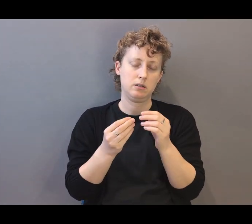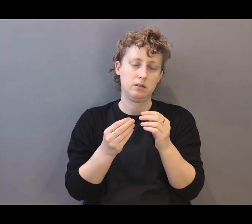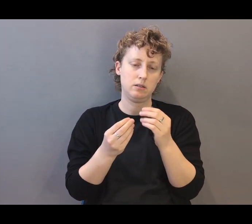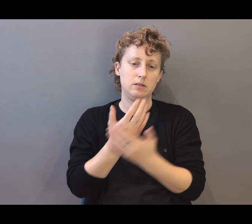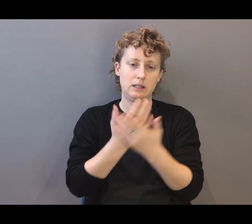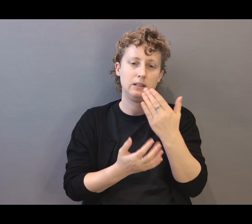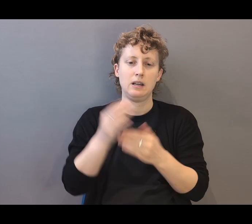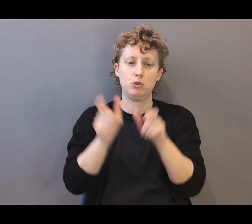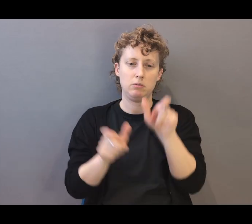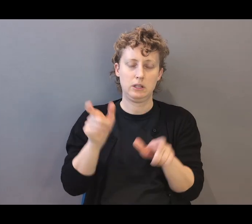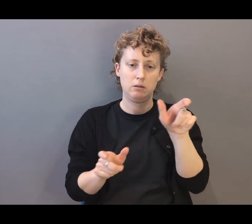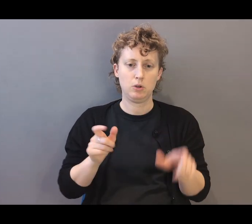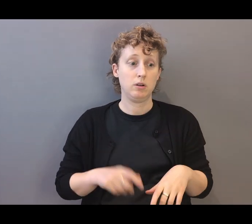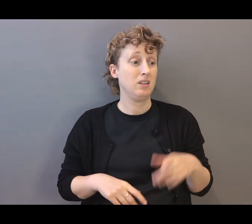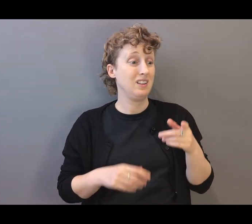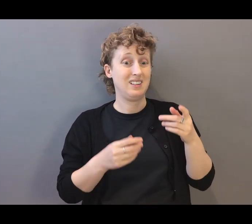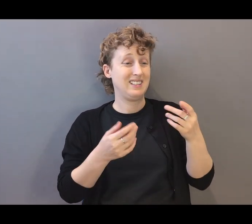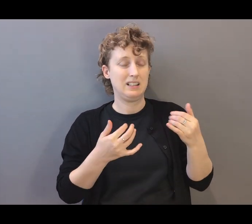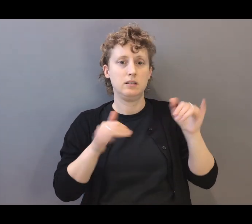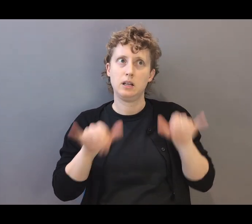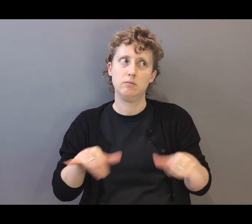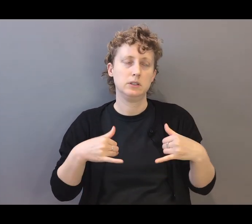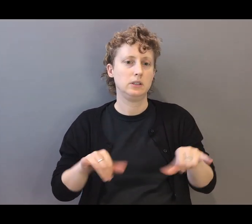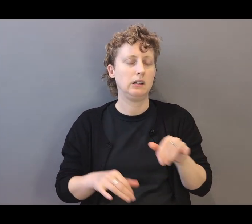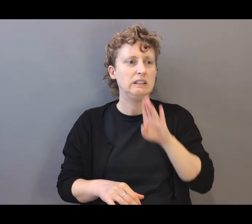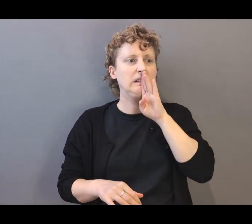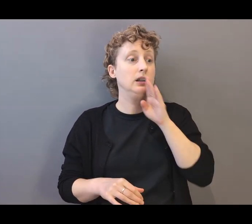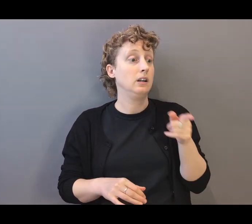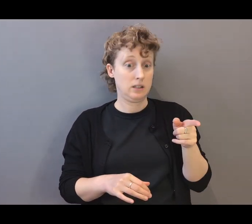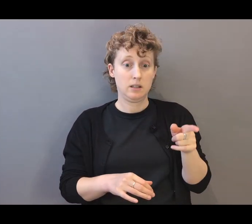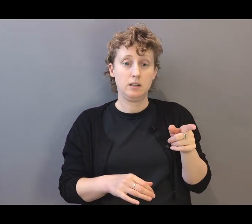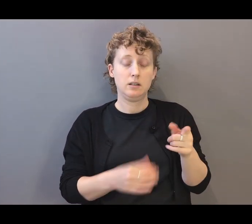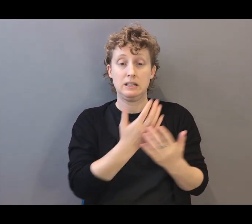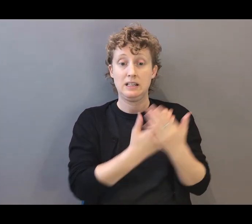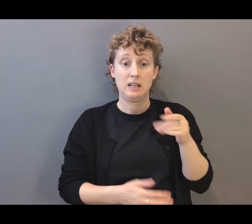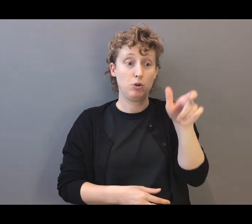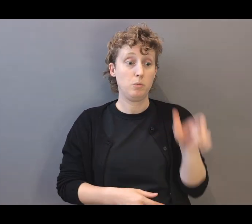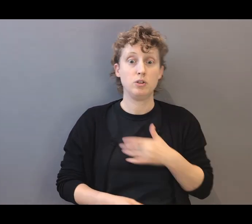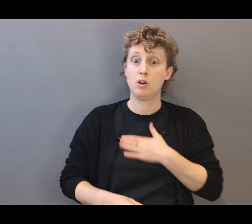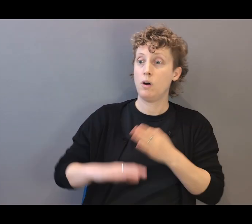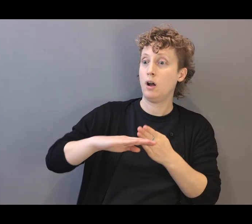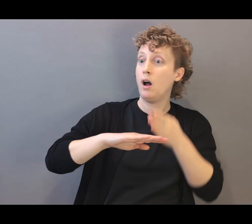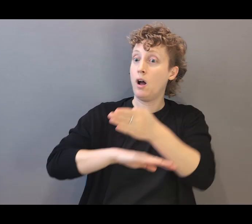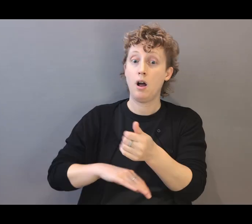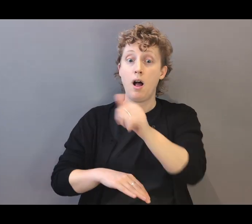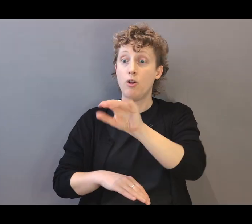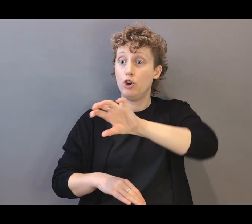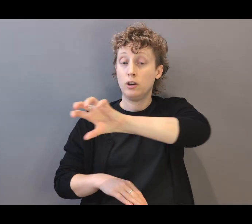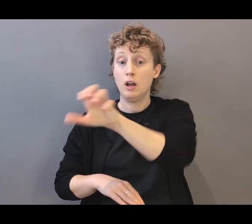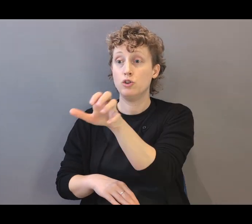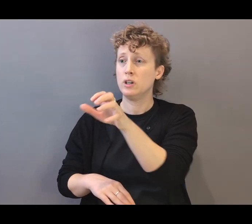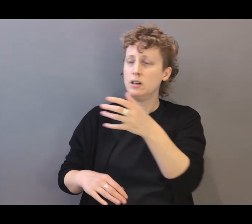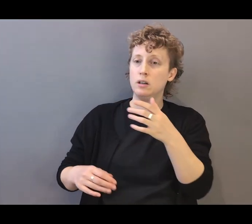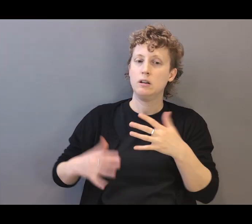disability wants to work in another member state or live or study, basically because there's no portability for disability benefits,